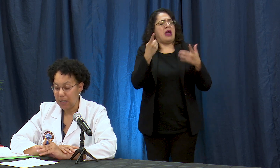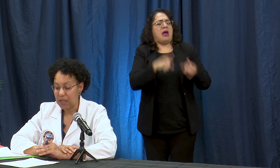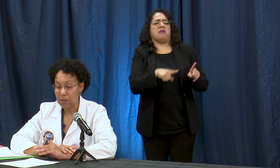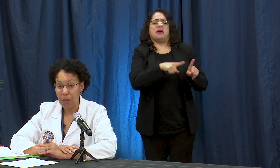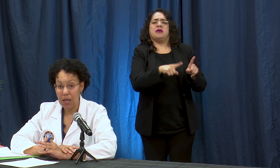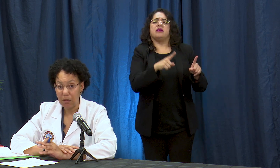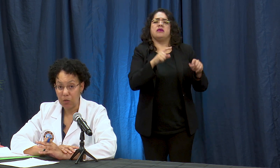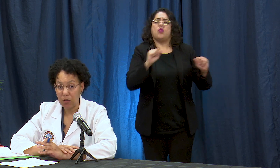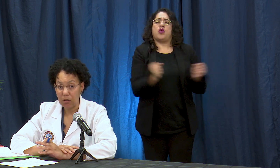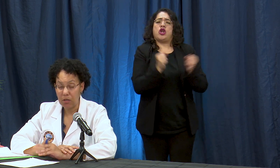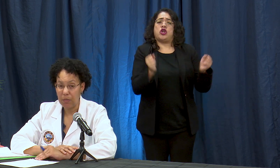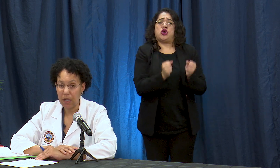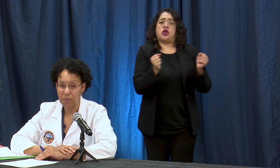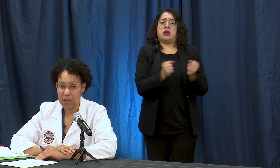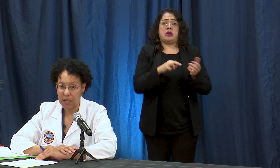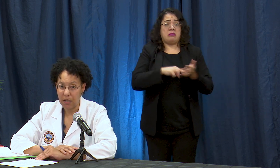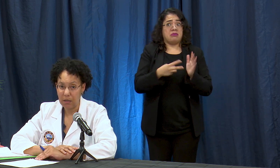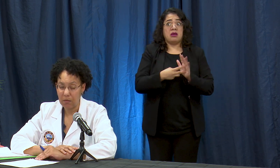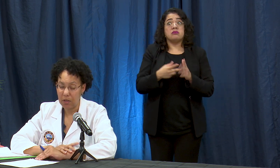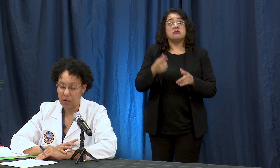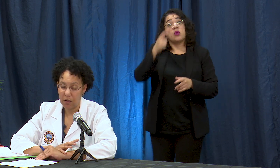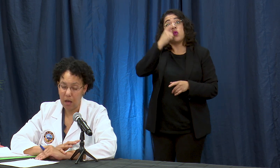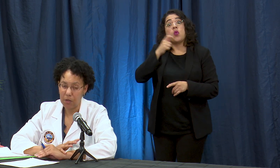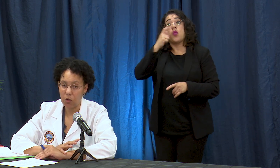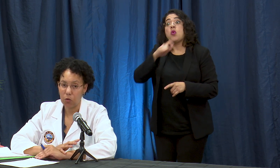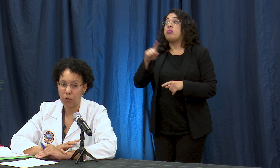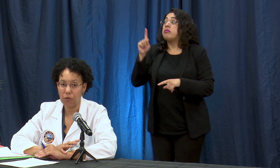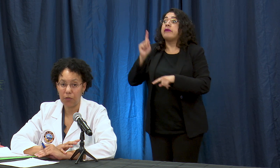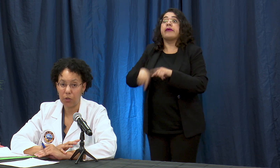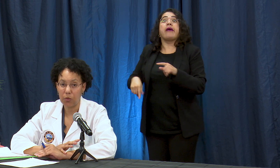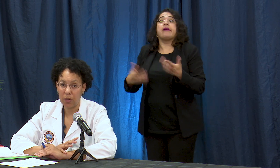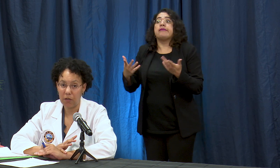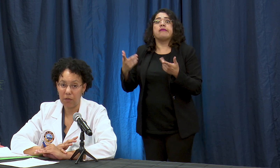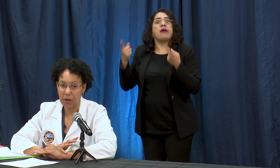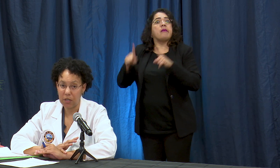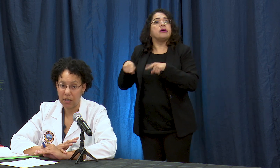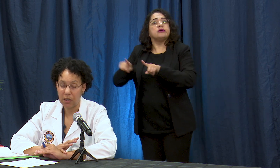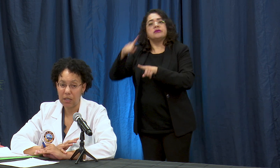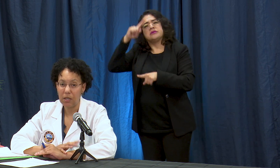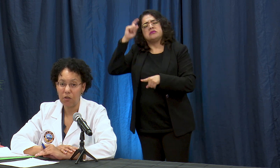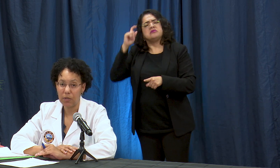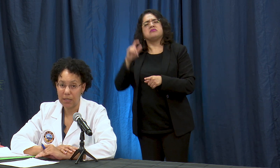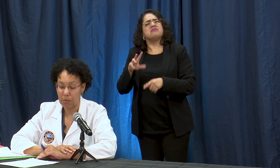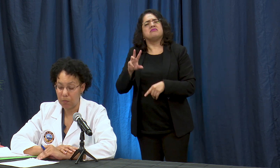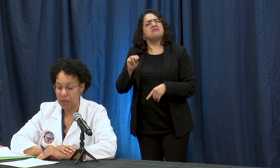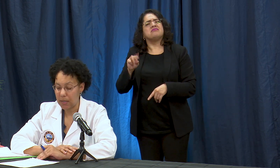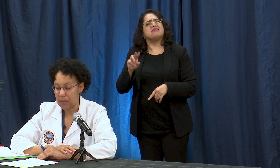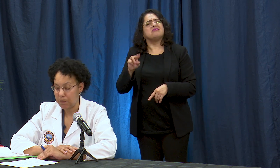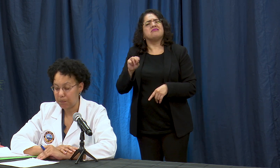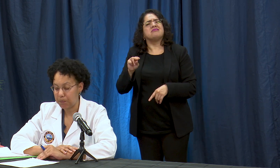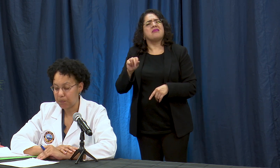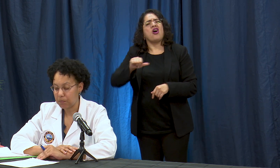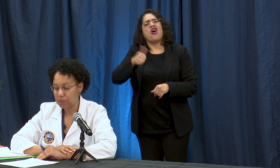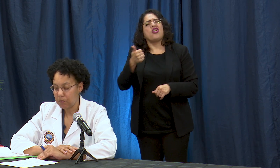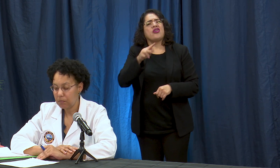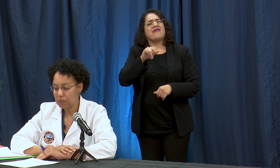doesn't mean that it's impossible to become sick with either the common cold or the flu or other viruses during summer